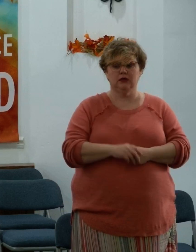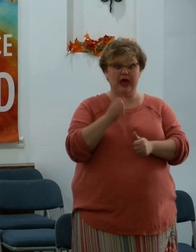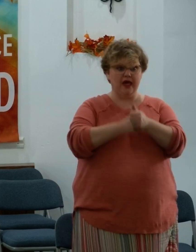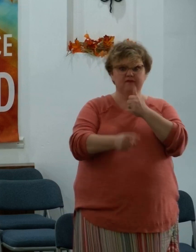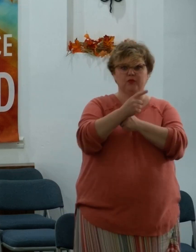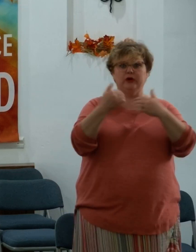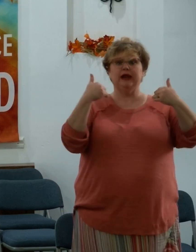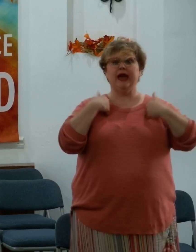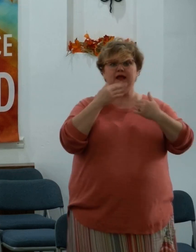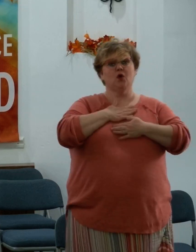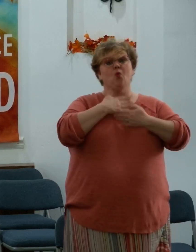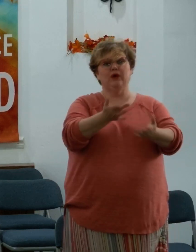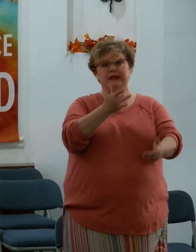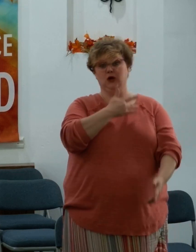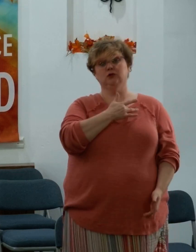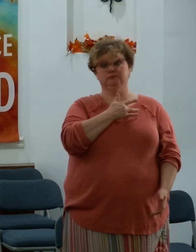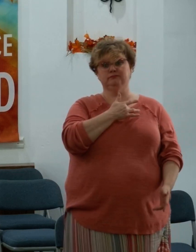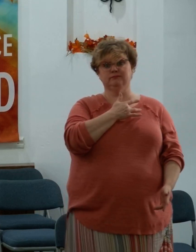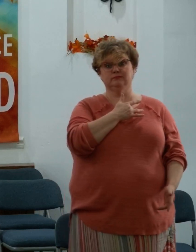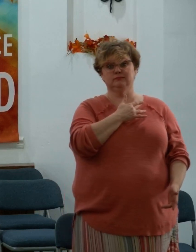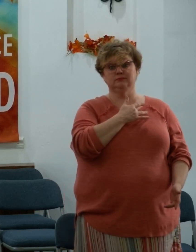Everyone who has a willing heart,